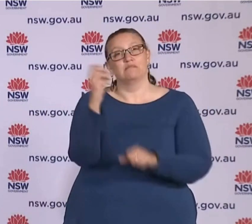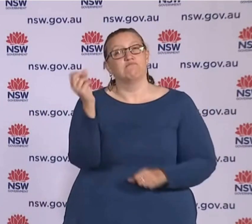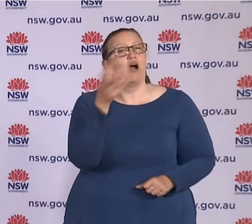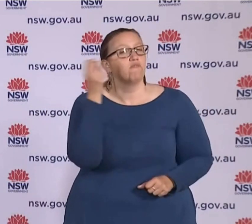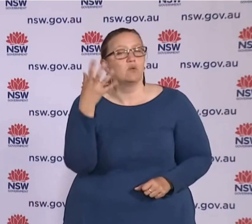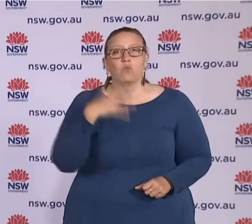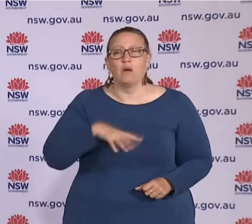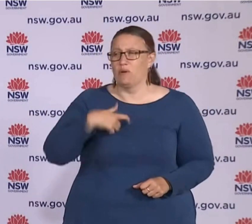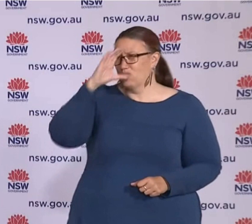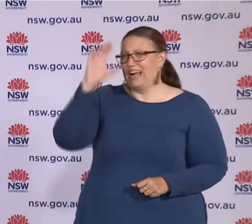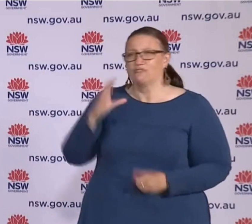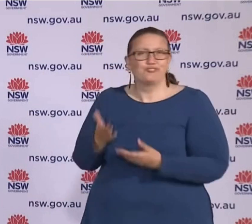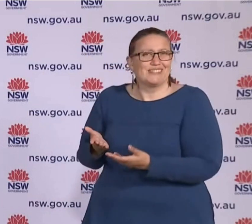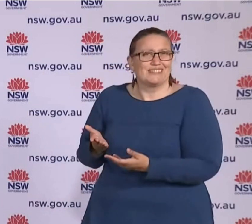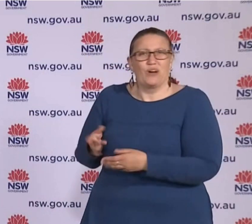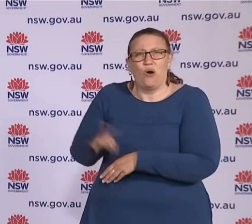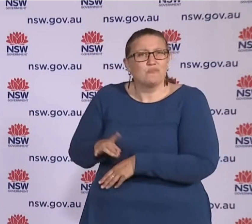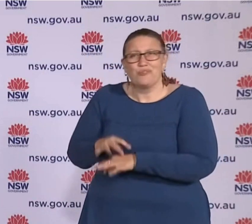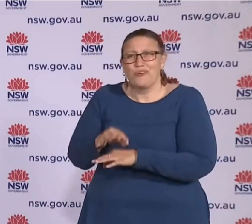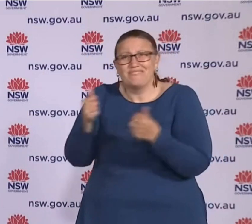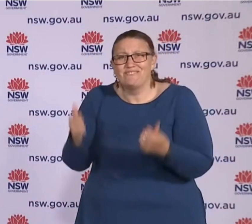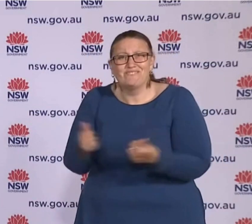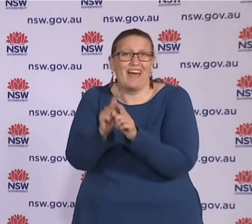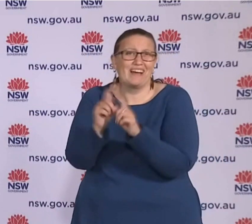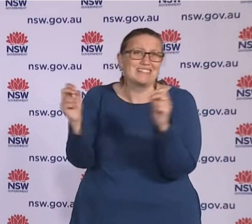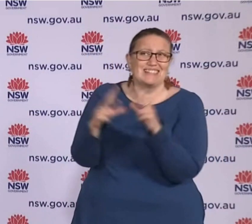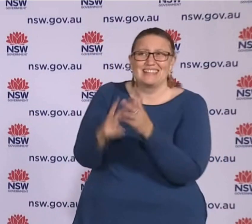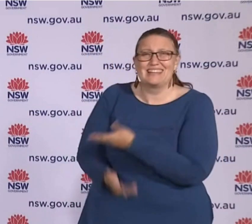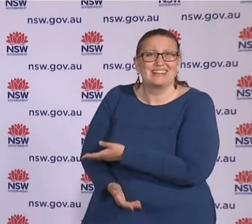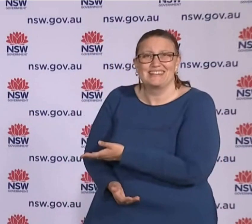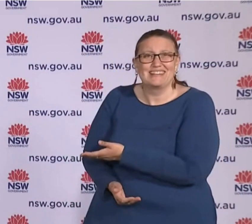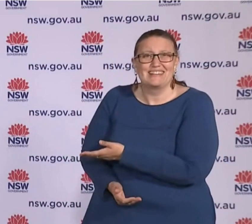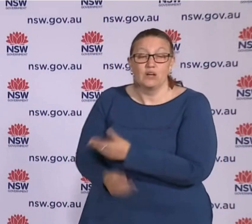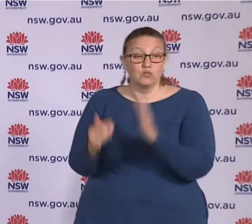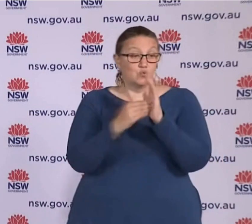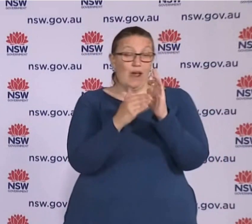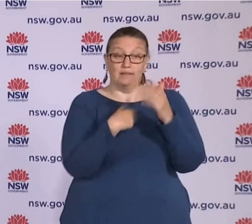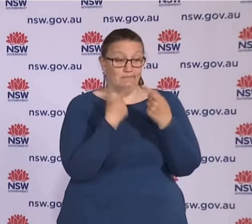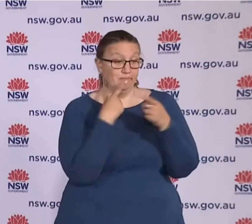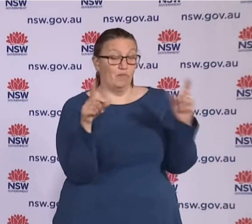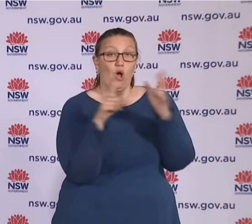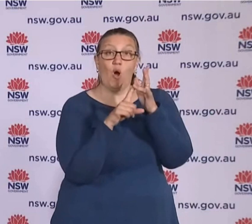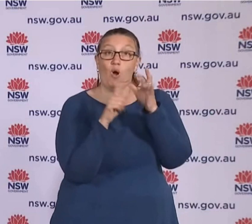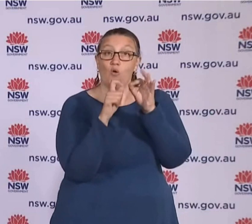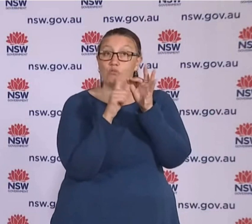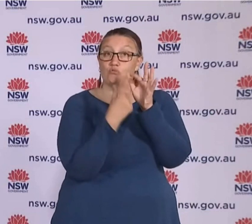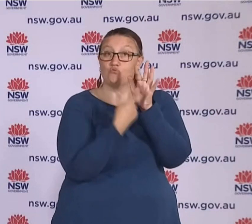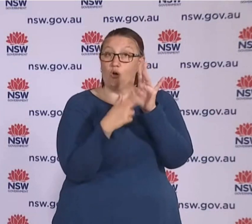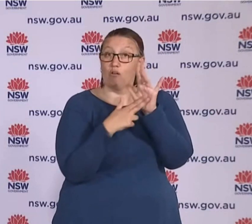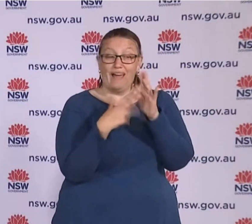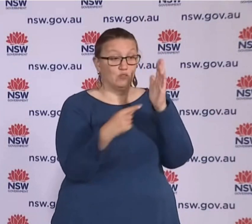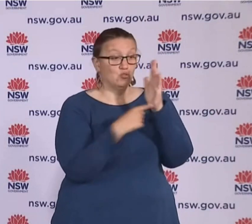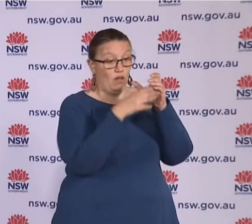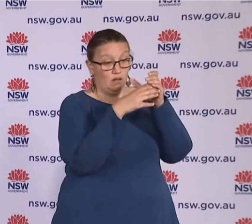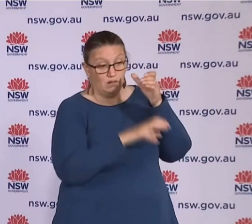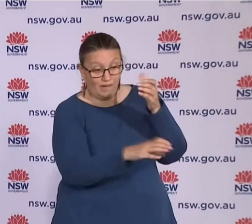in rural areas, and I think you've seen that. I've called out Oberon today because of the sewage. We really want to keep the numbers